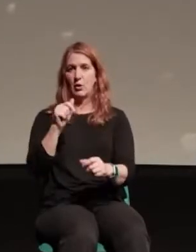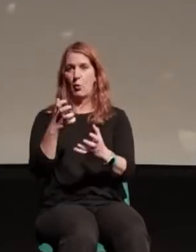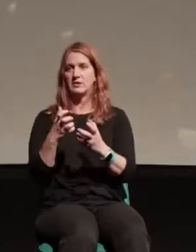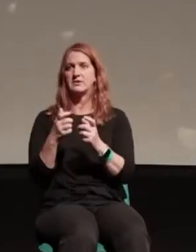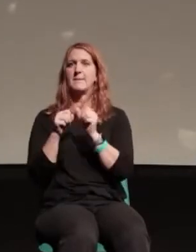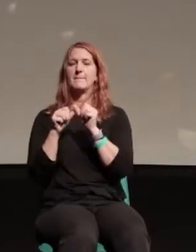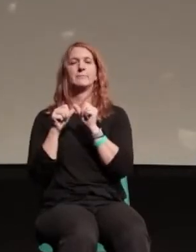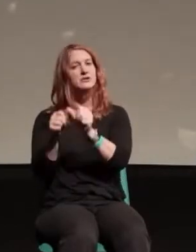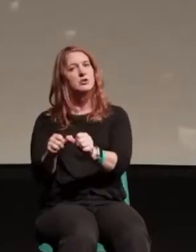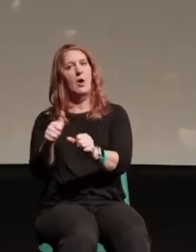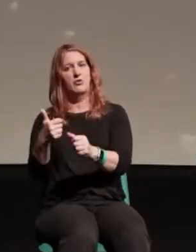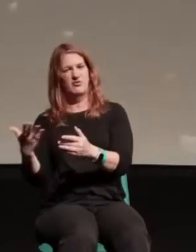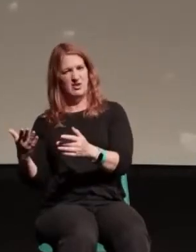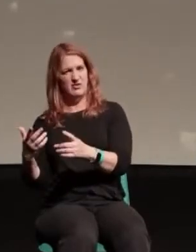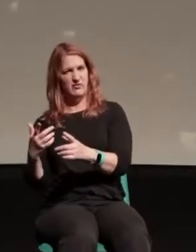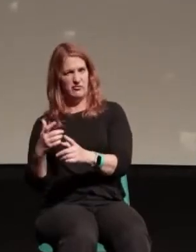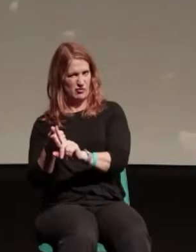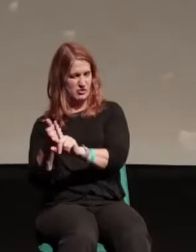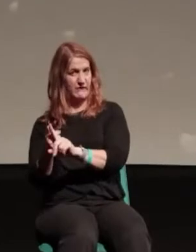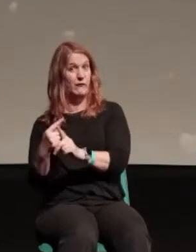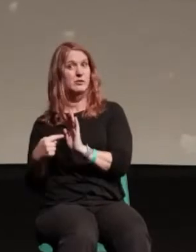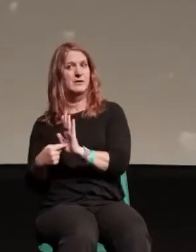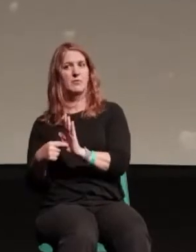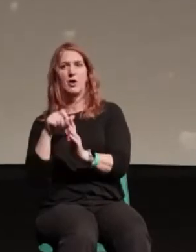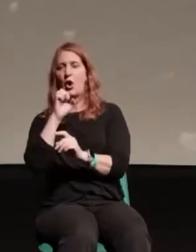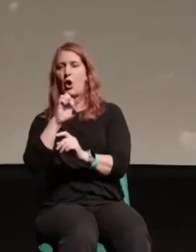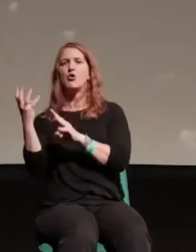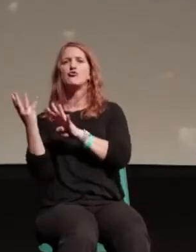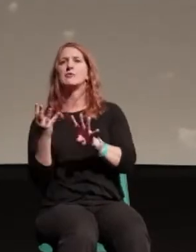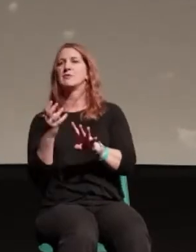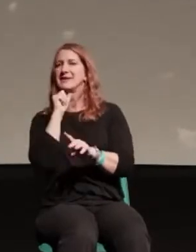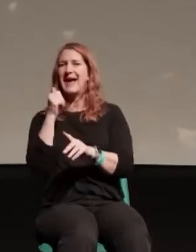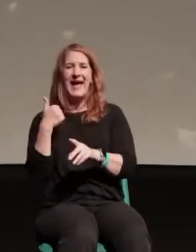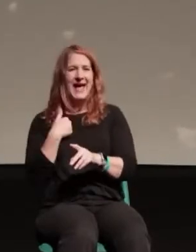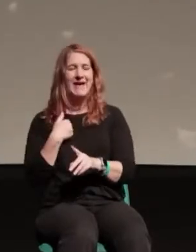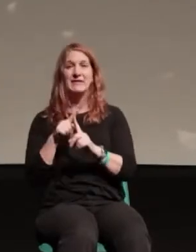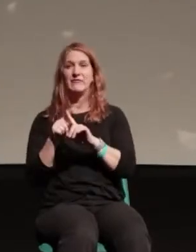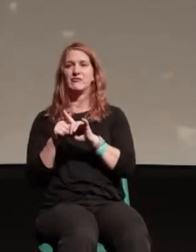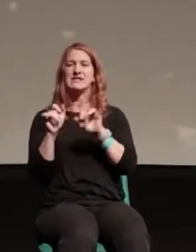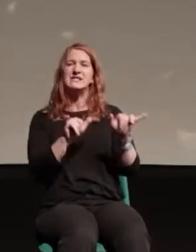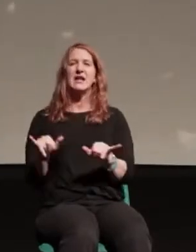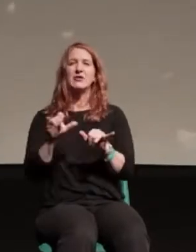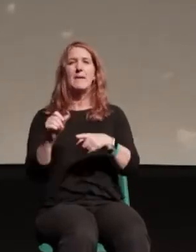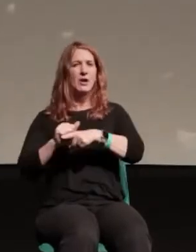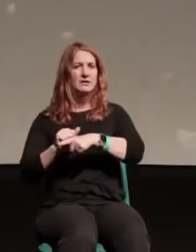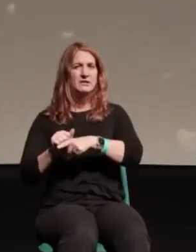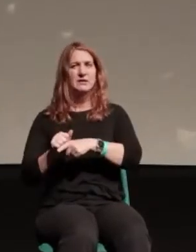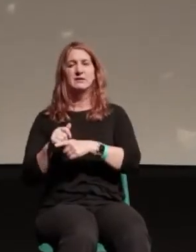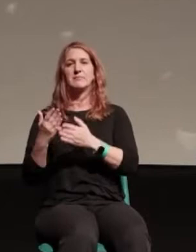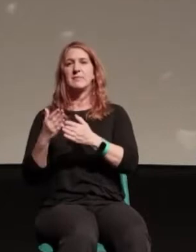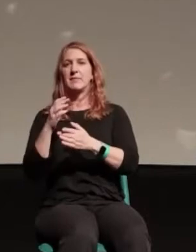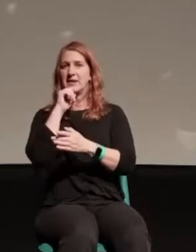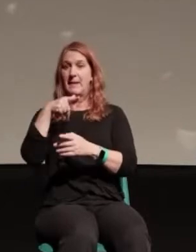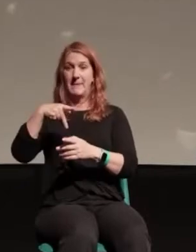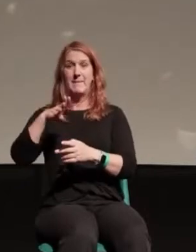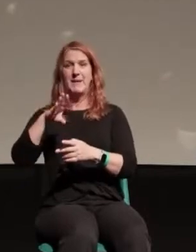maintain. For instance, not all streamers even have standards and practices. Maybe standards and practices at PBS